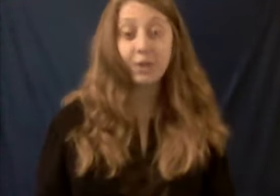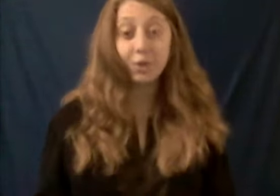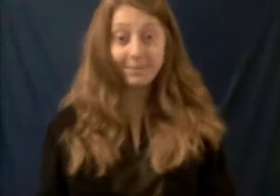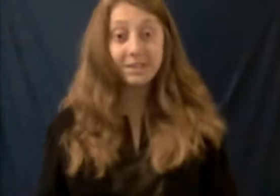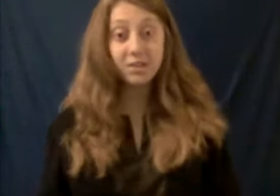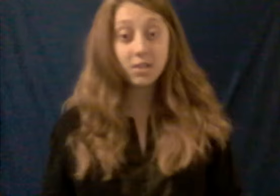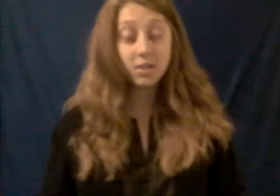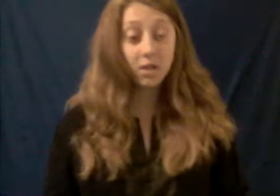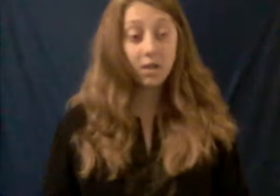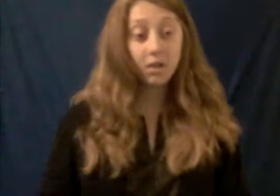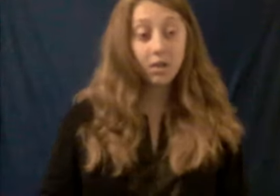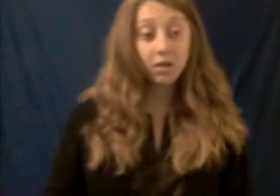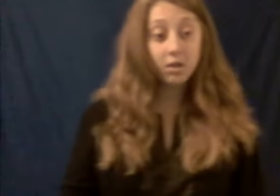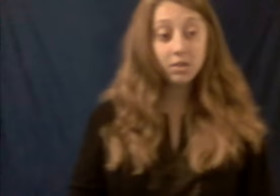medical bills.